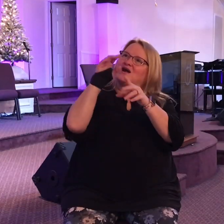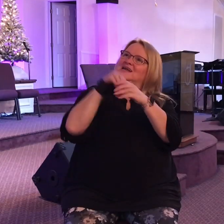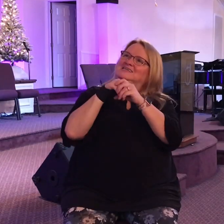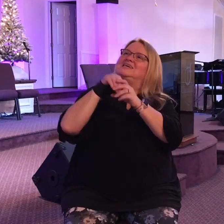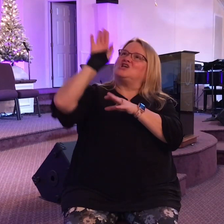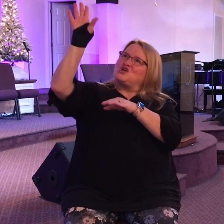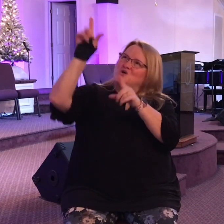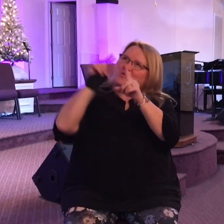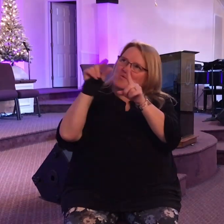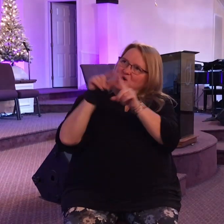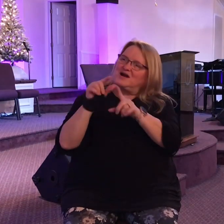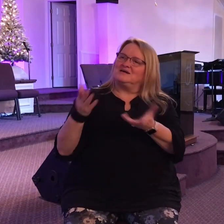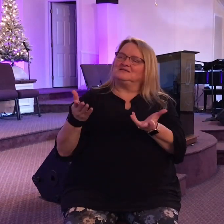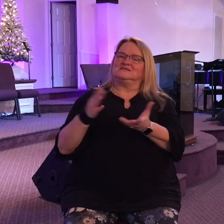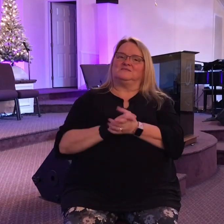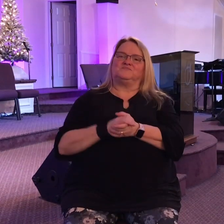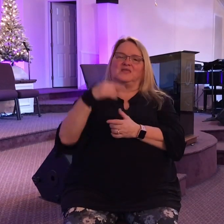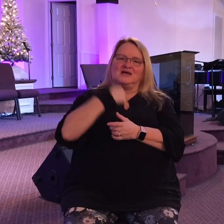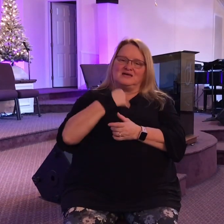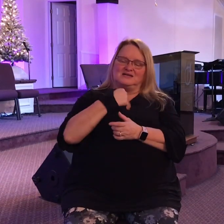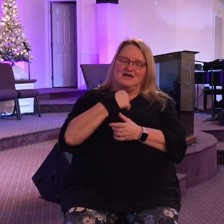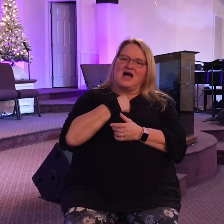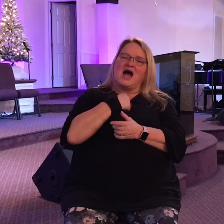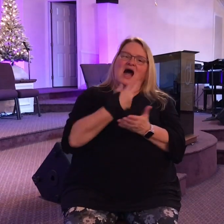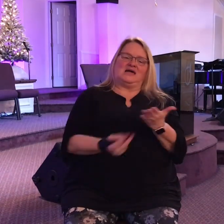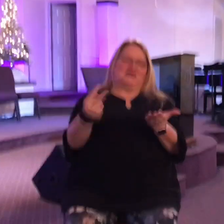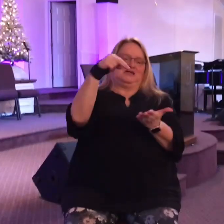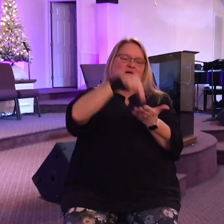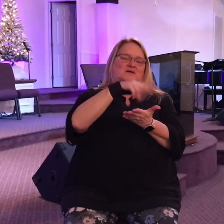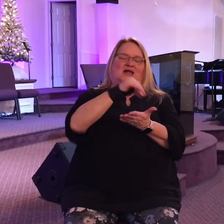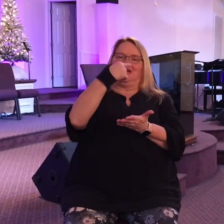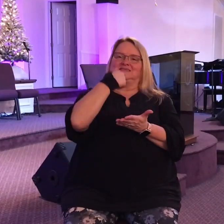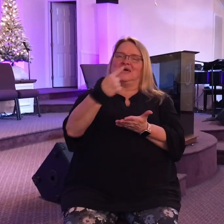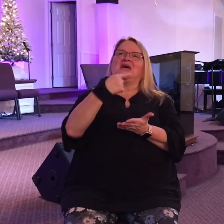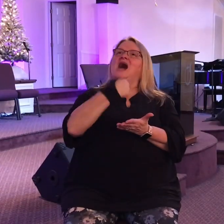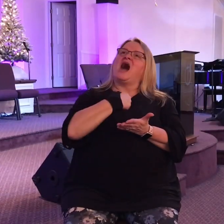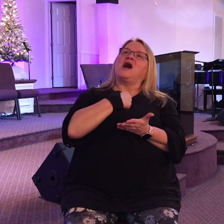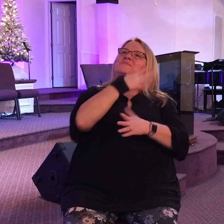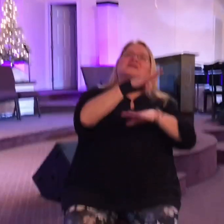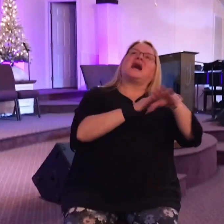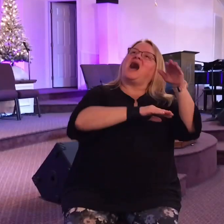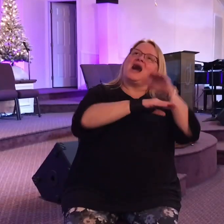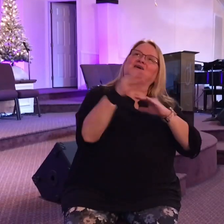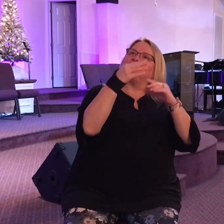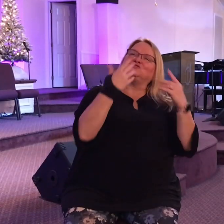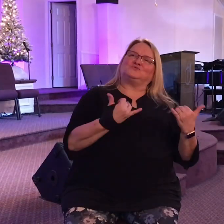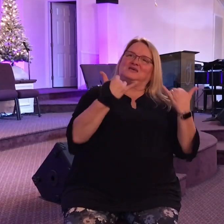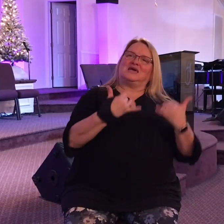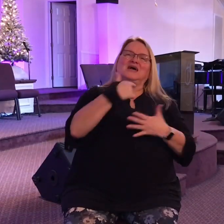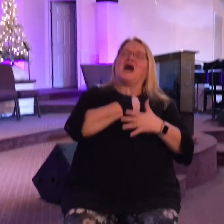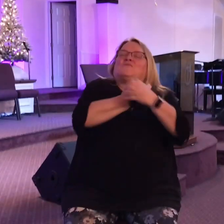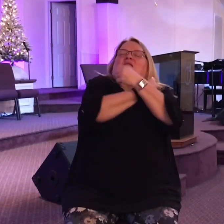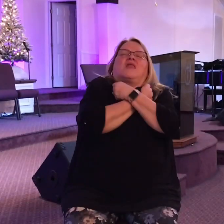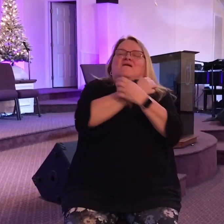getting up every morning and selling out to God and saying, I'm going to be kind today. I'm going to be loving today. I'm going to love